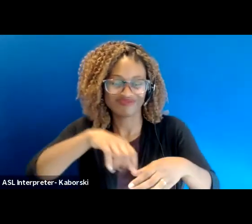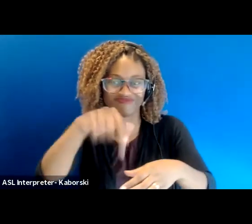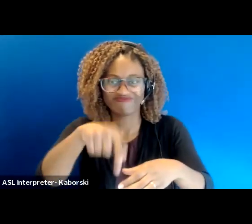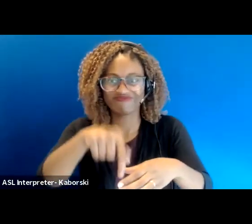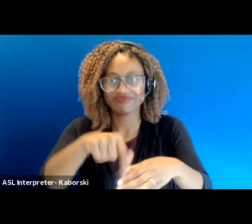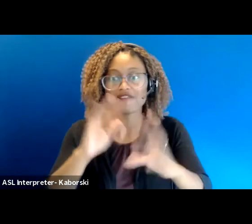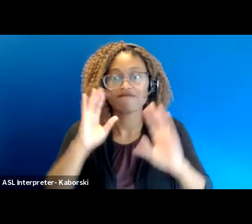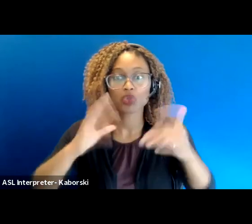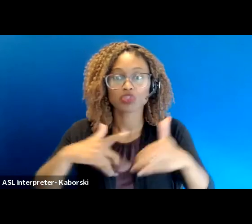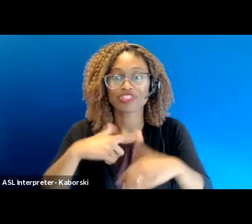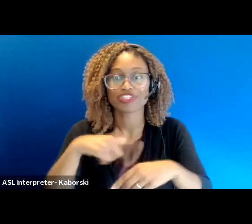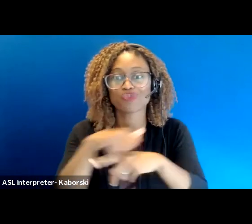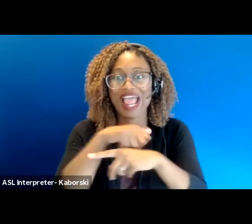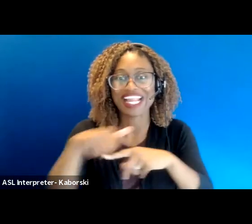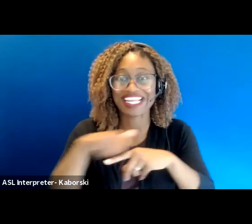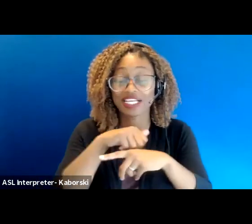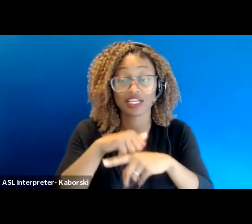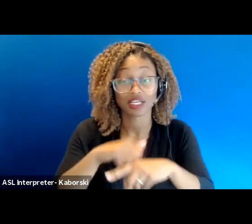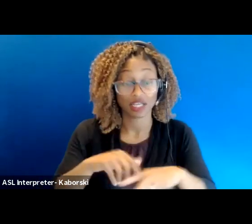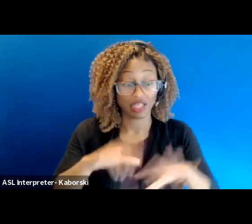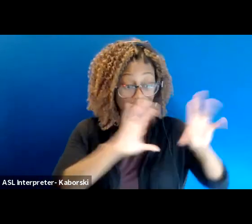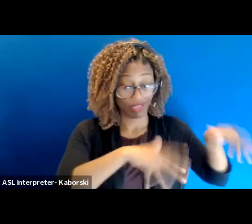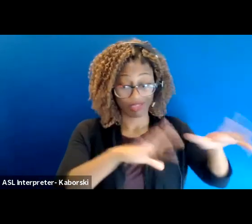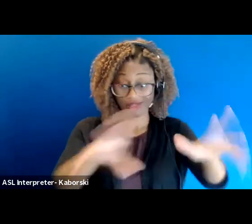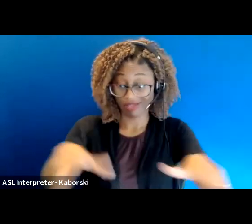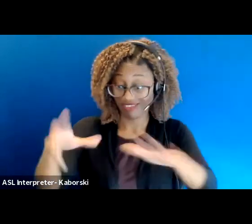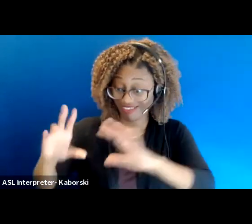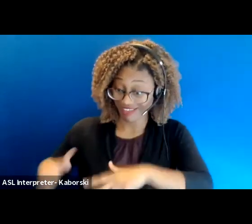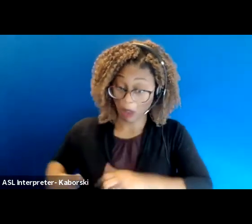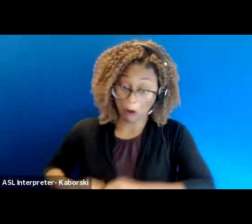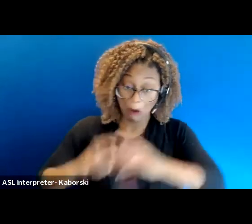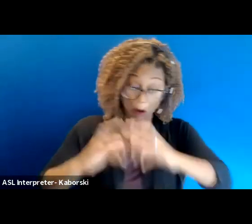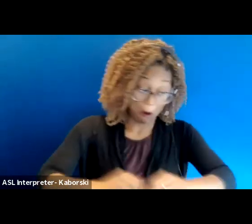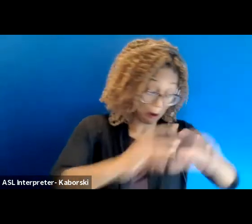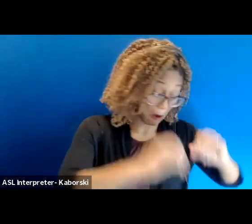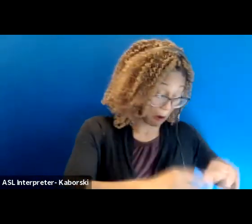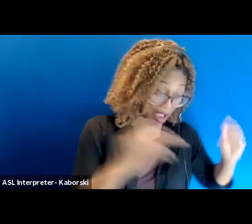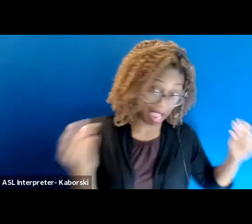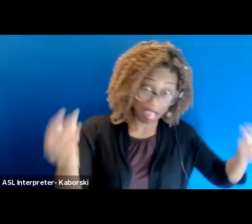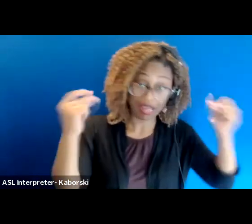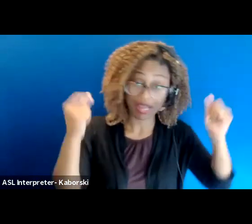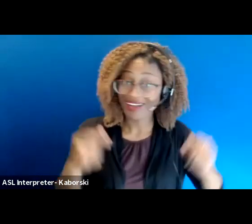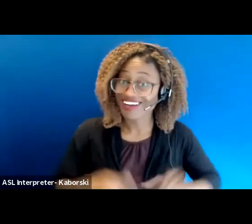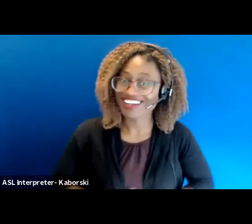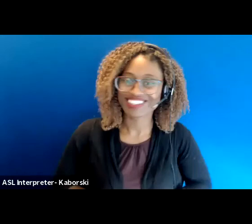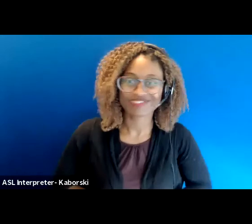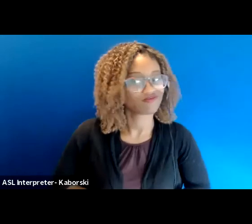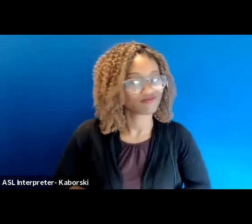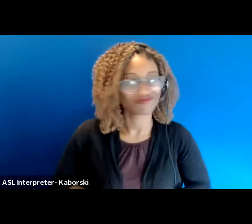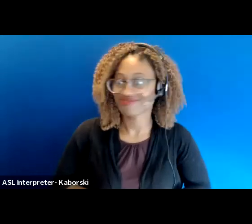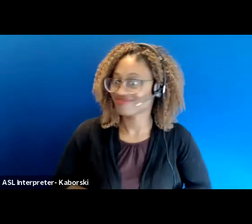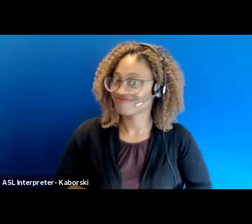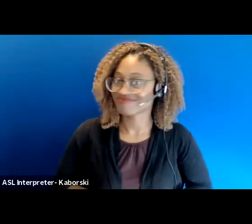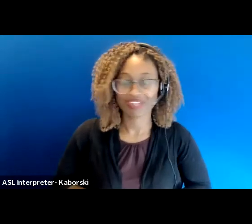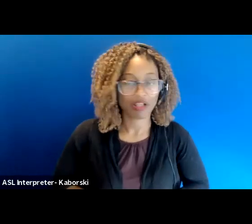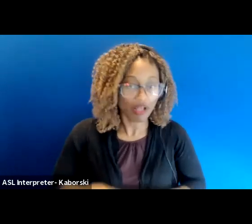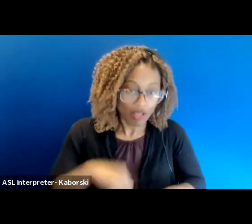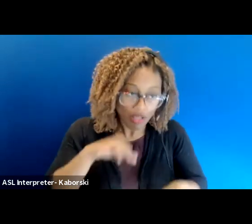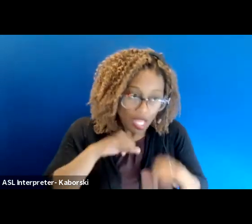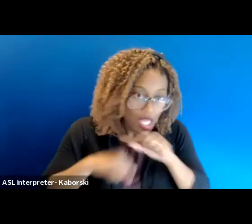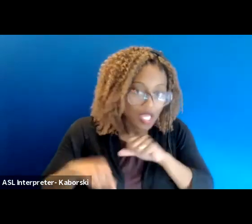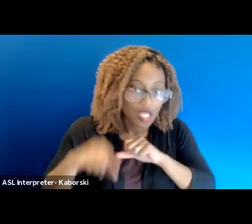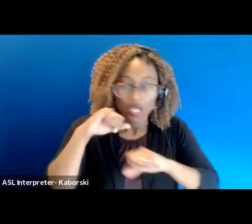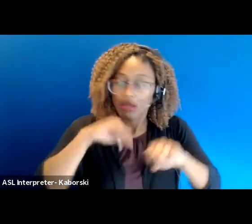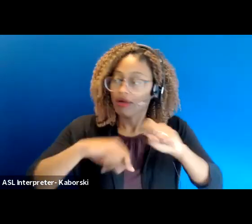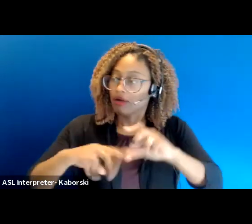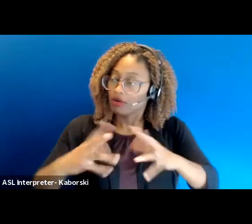Again, this did not happen overnight. Again, this did not happen without a little bruising of discussions